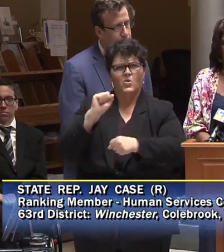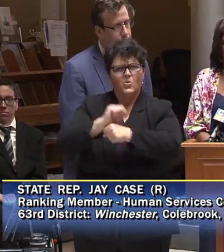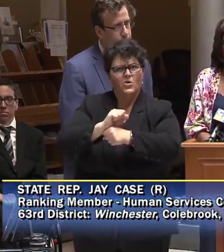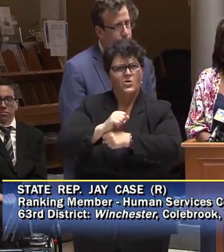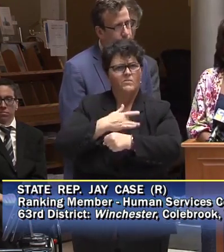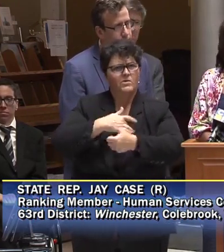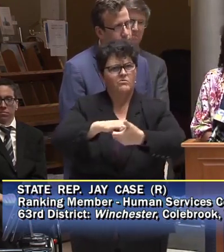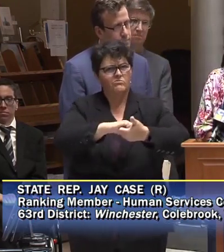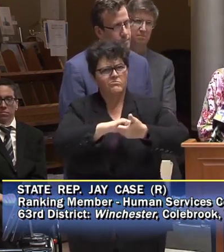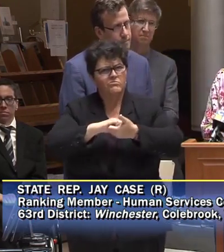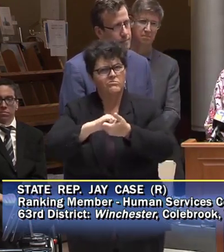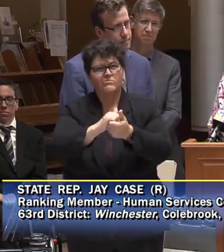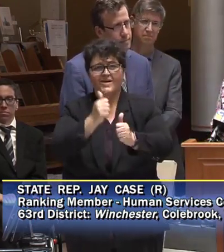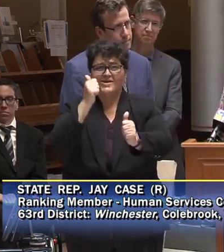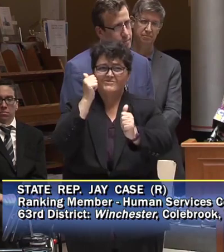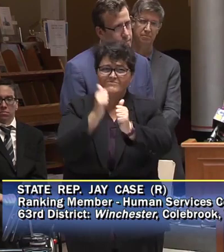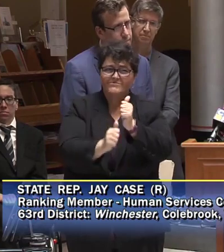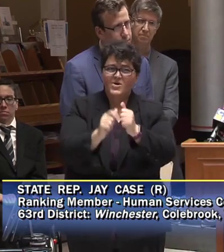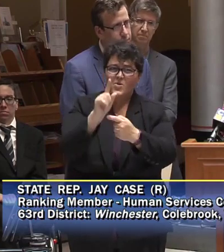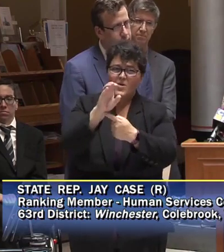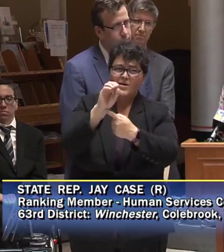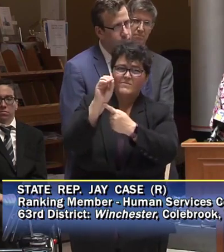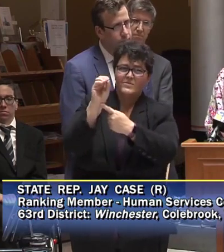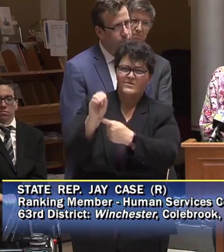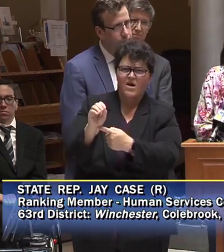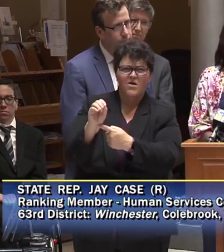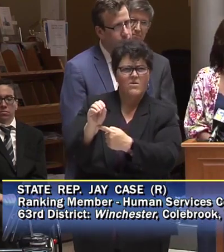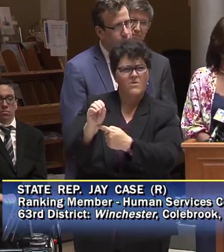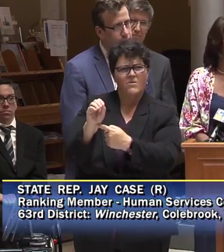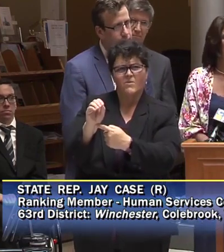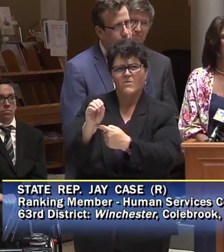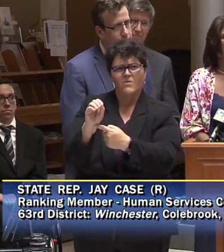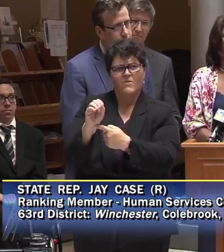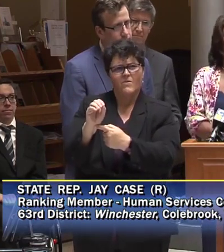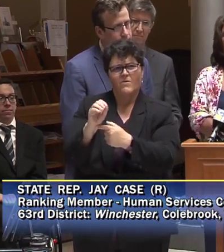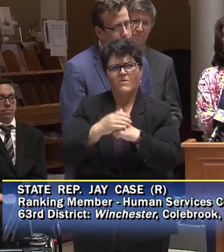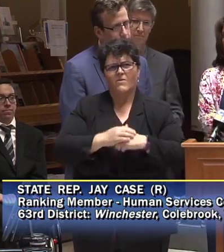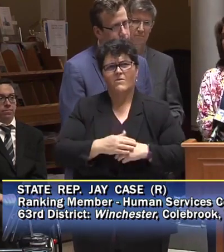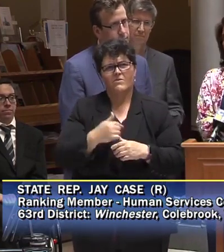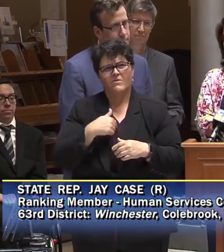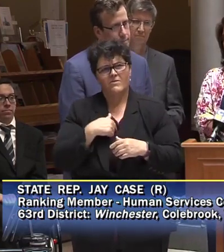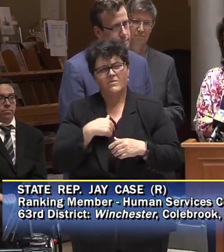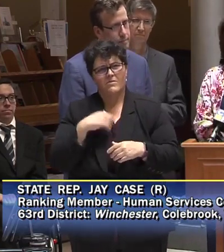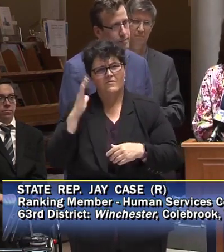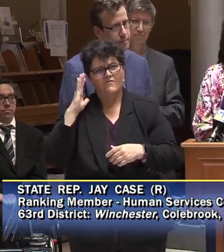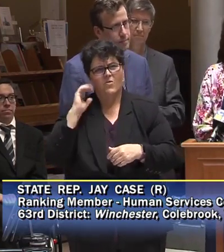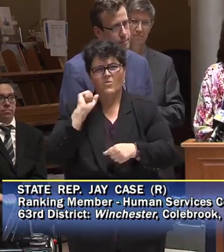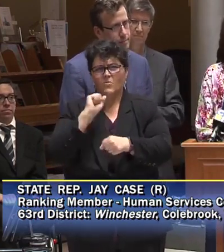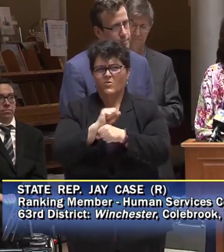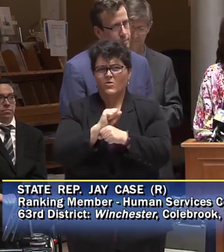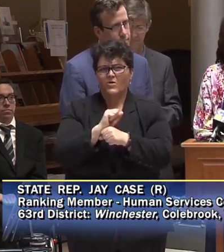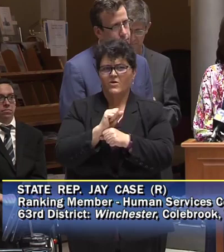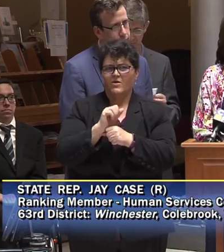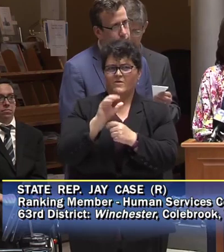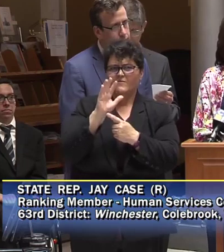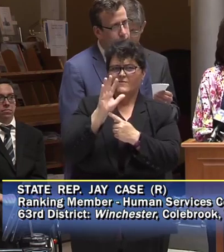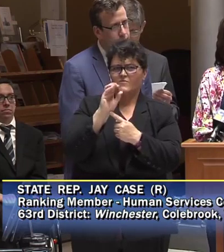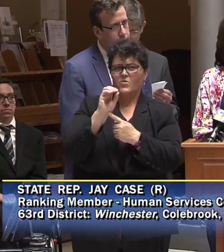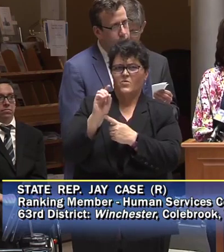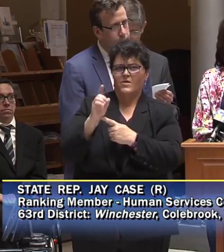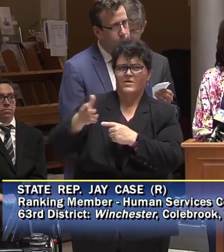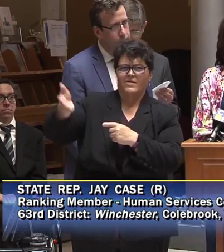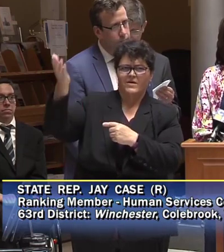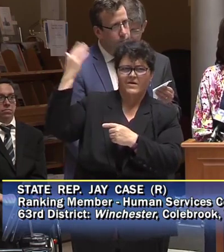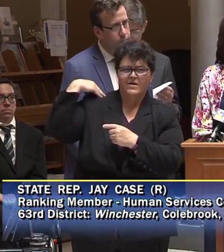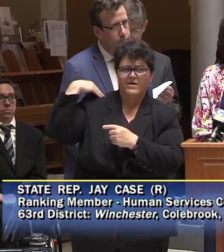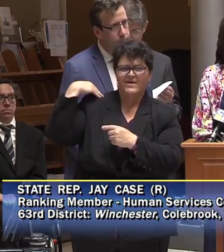unanimously. I tell you, I've worked on 5001 bill for disabilities in 2013, passed unanimously within 3 minutes on the House